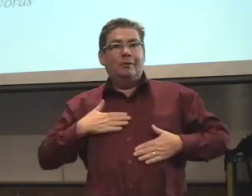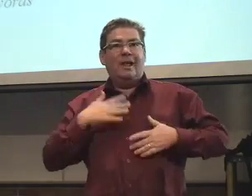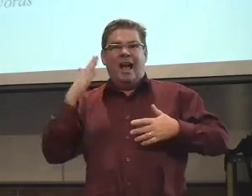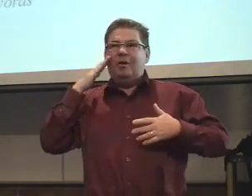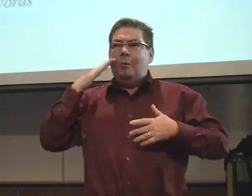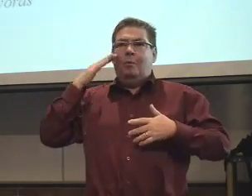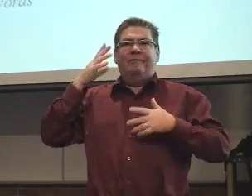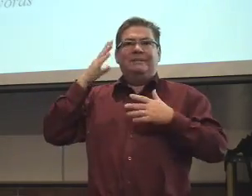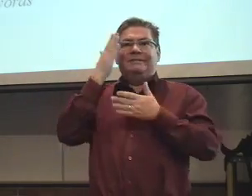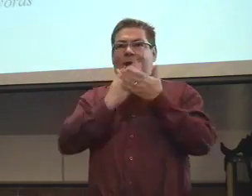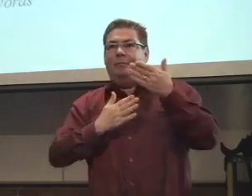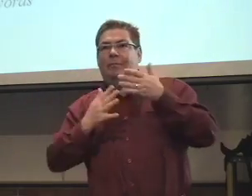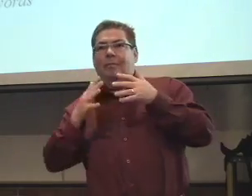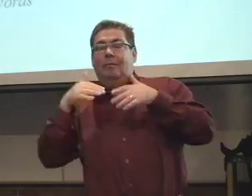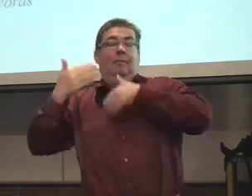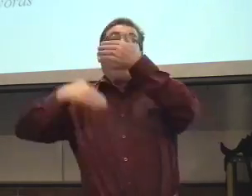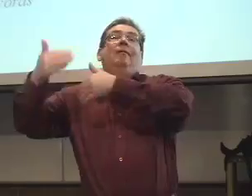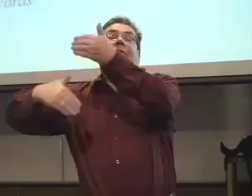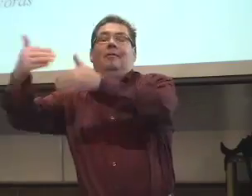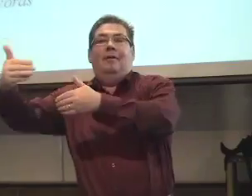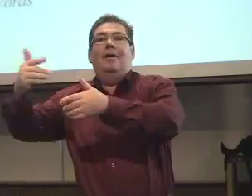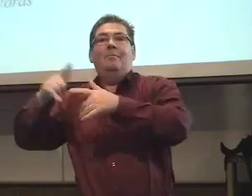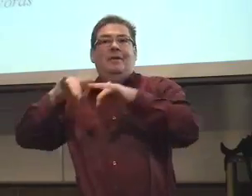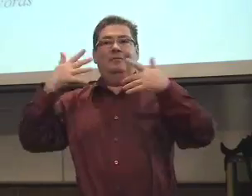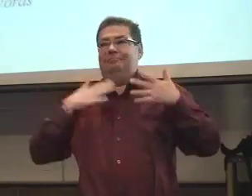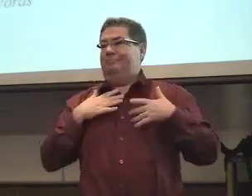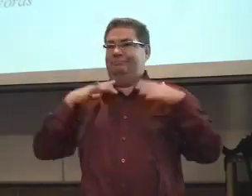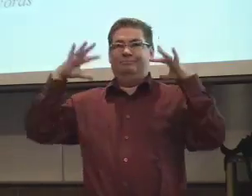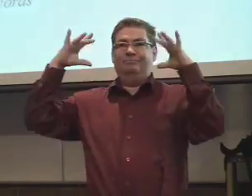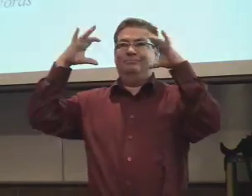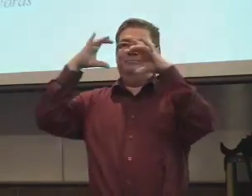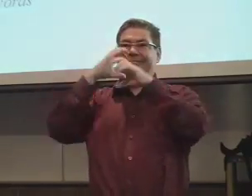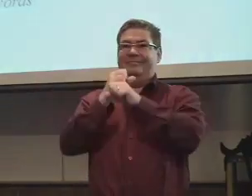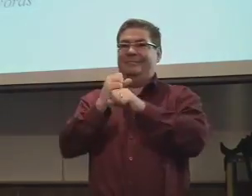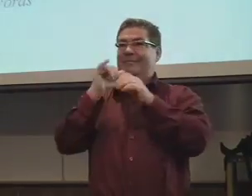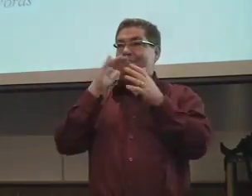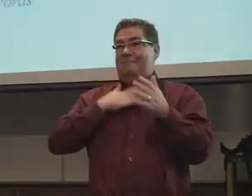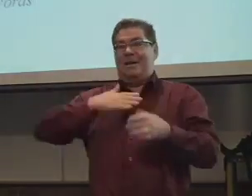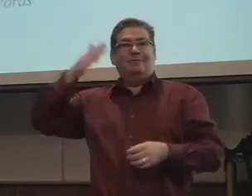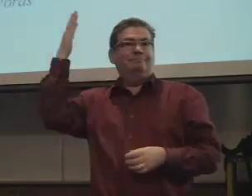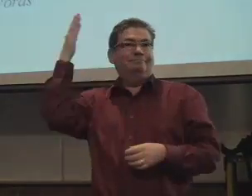stuff, but that's it. That's it for that.